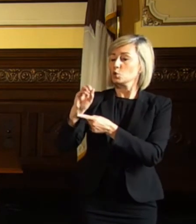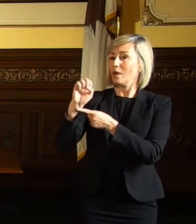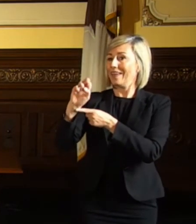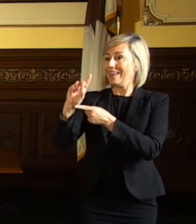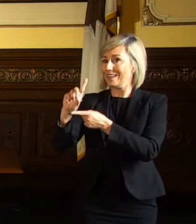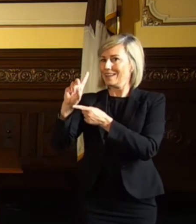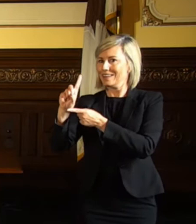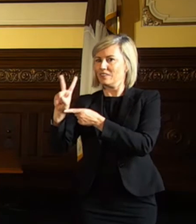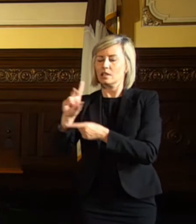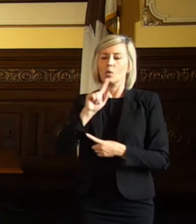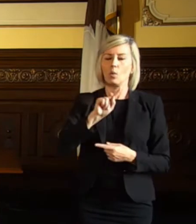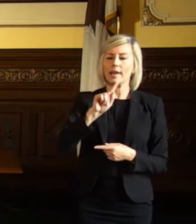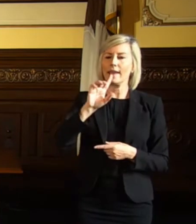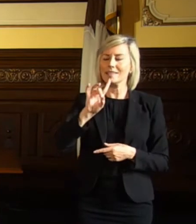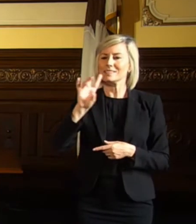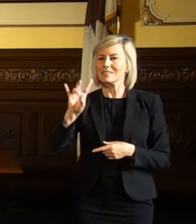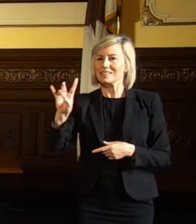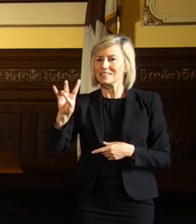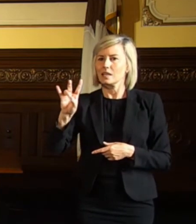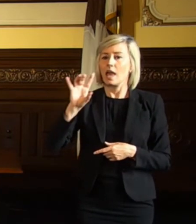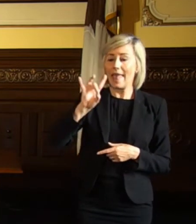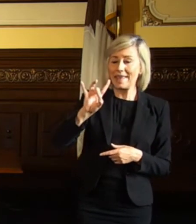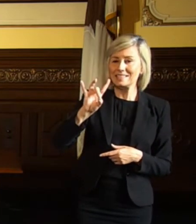1-877-2-END-DV. That's